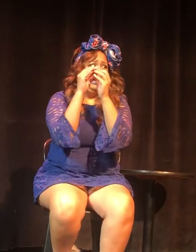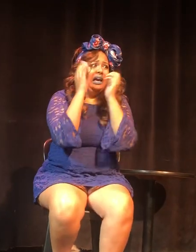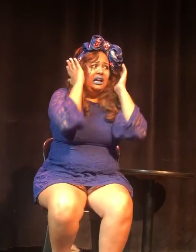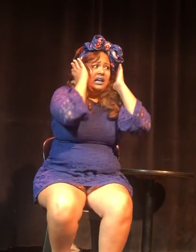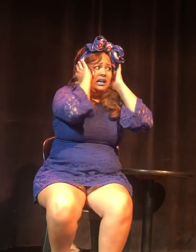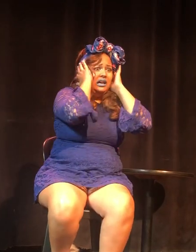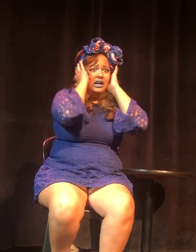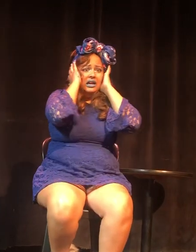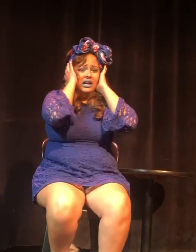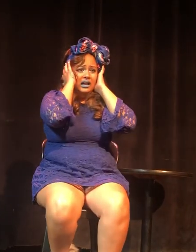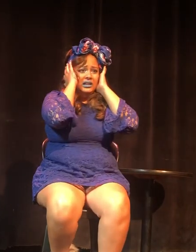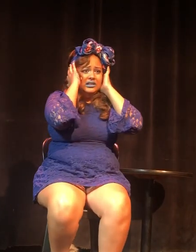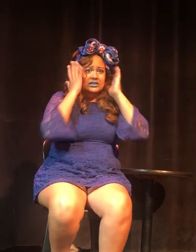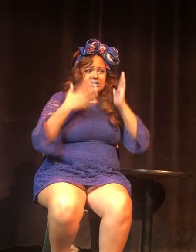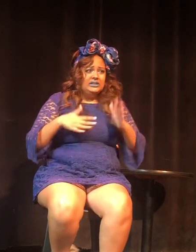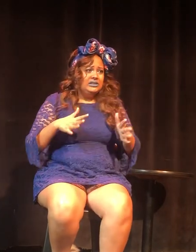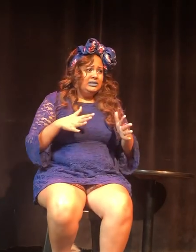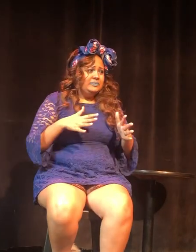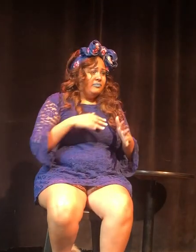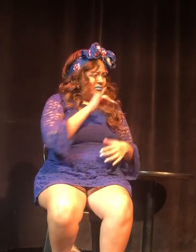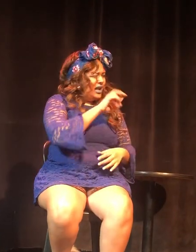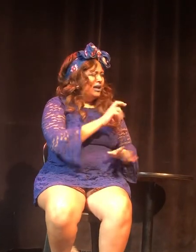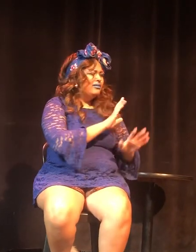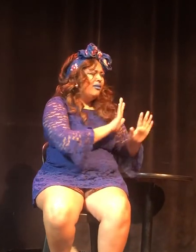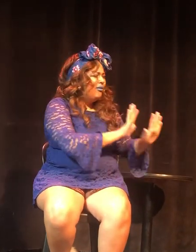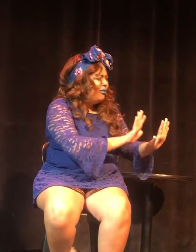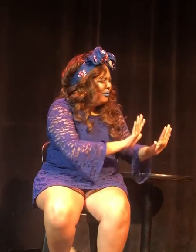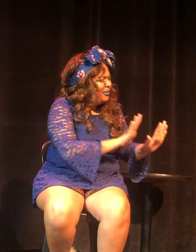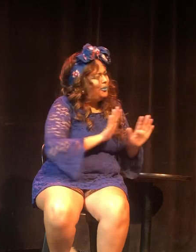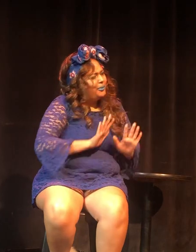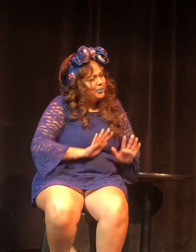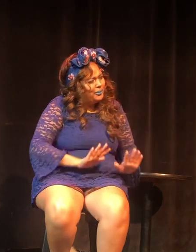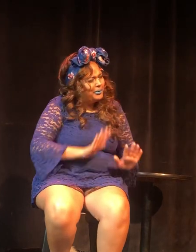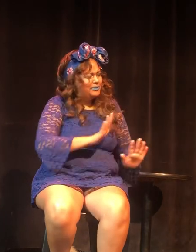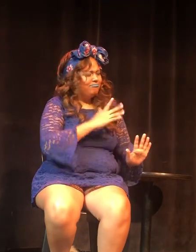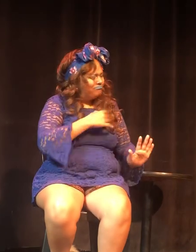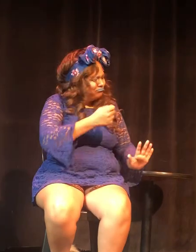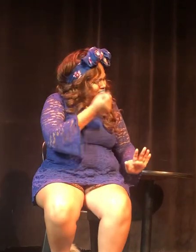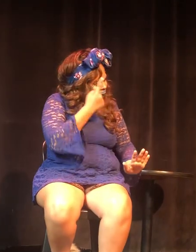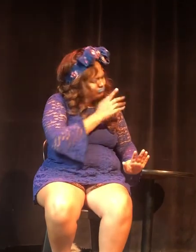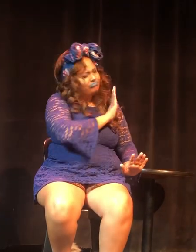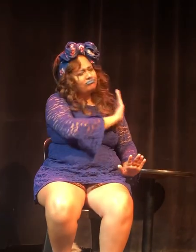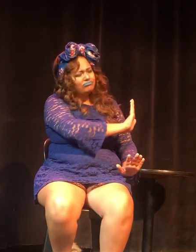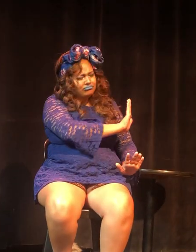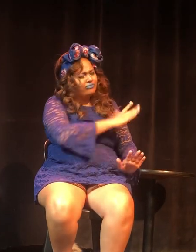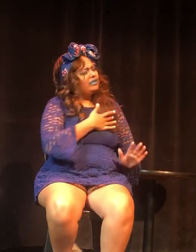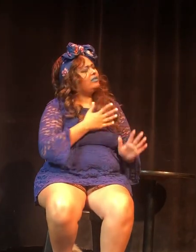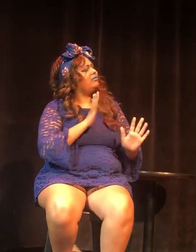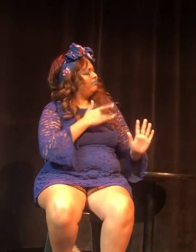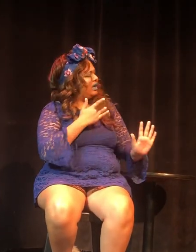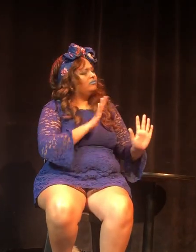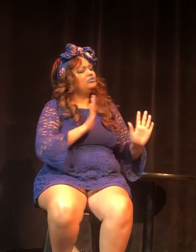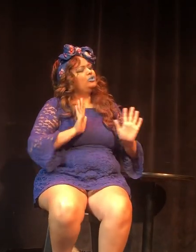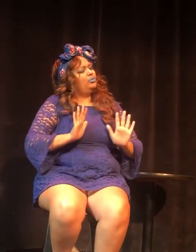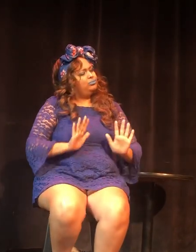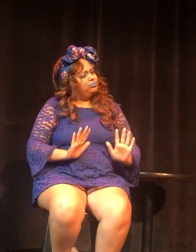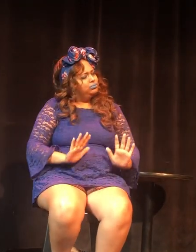My dude, Izzy said. That's fair. But what could go right?